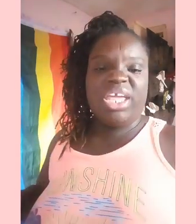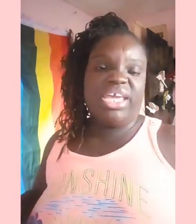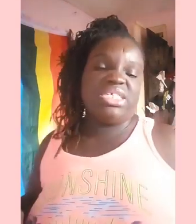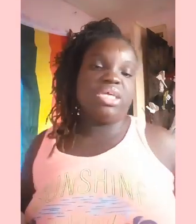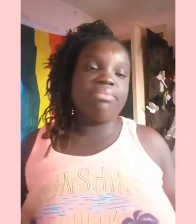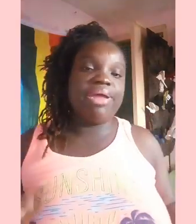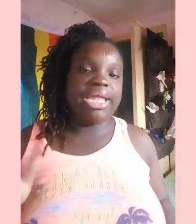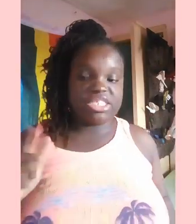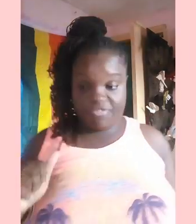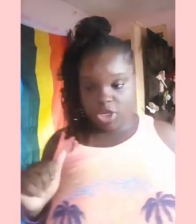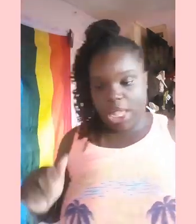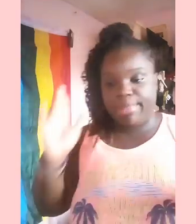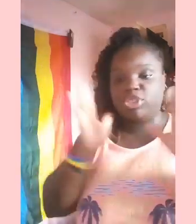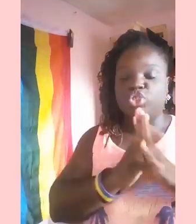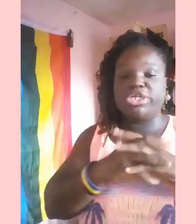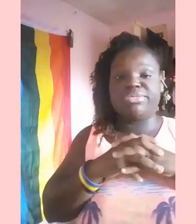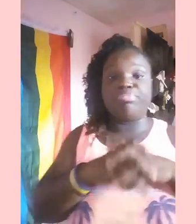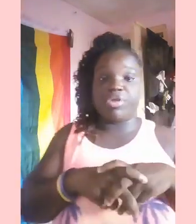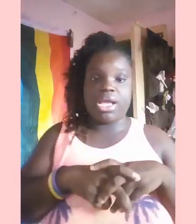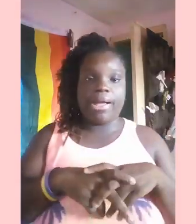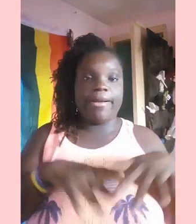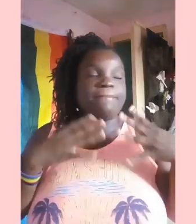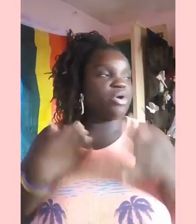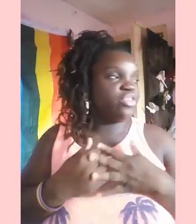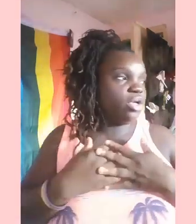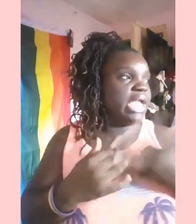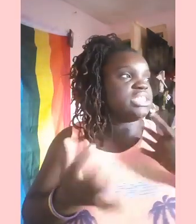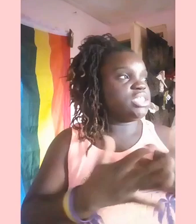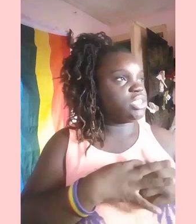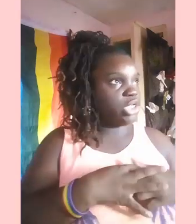yeah, so in my next video I'll be sure to bring brother and sister.